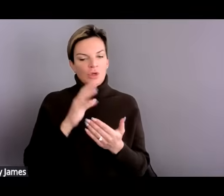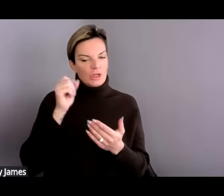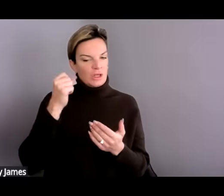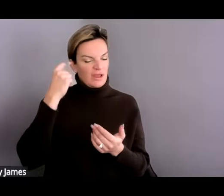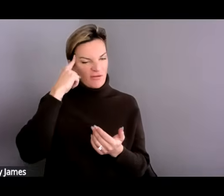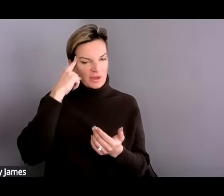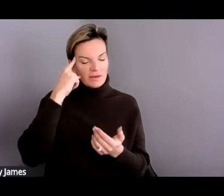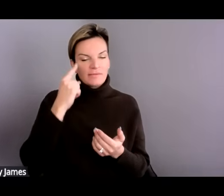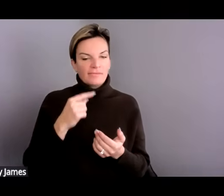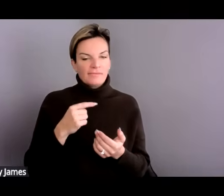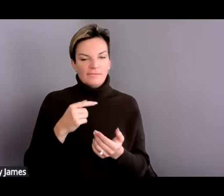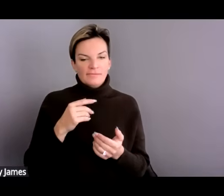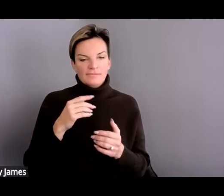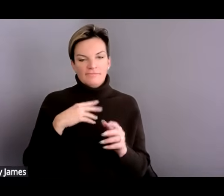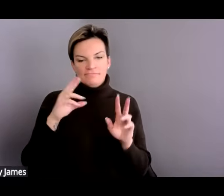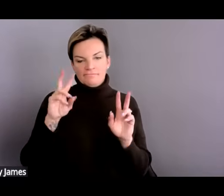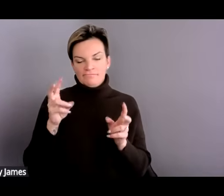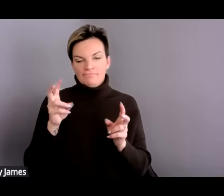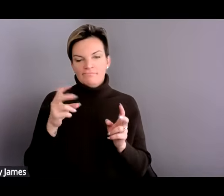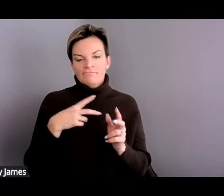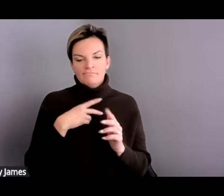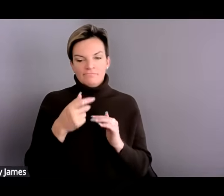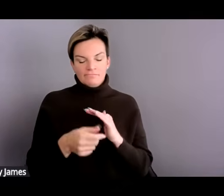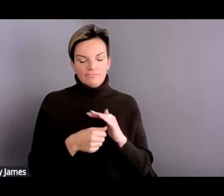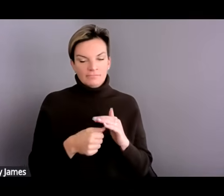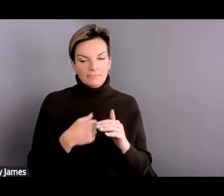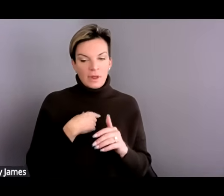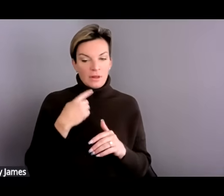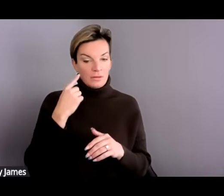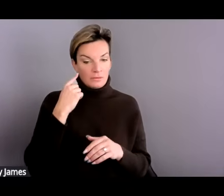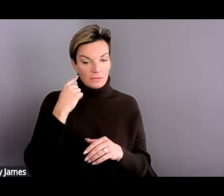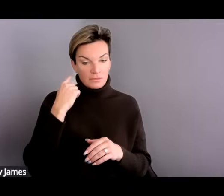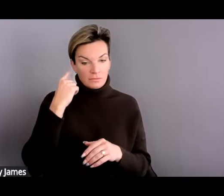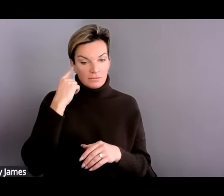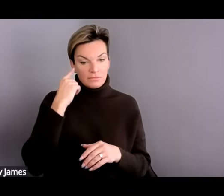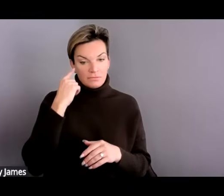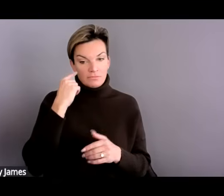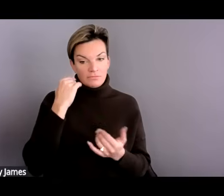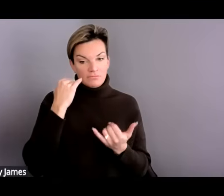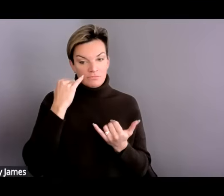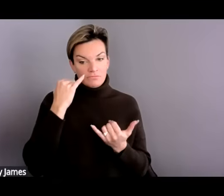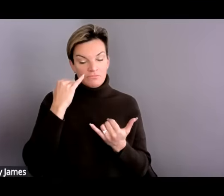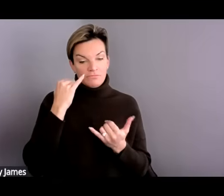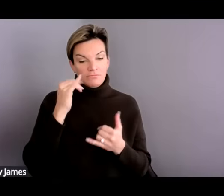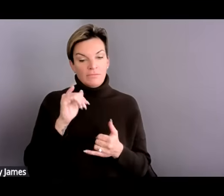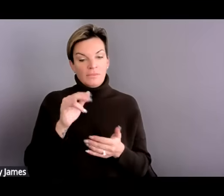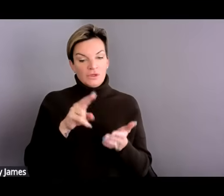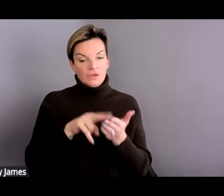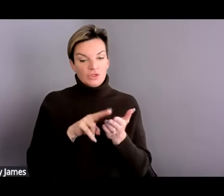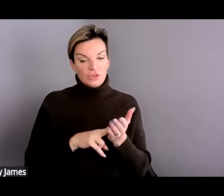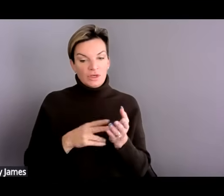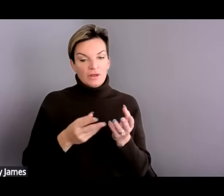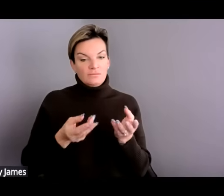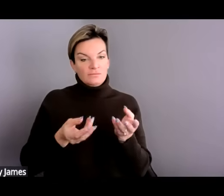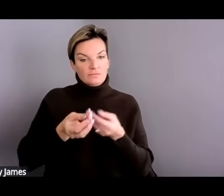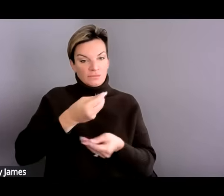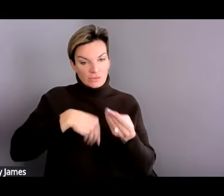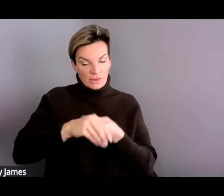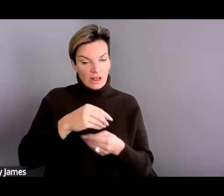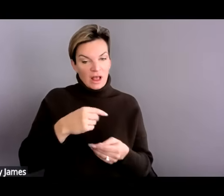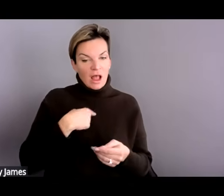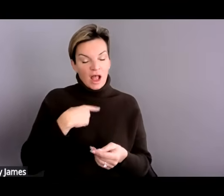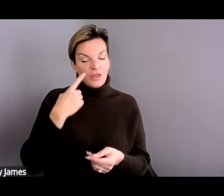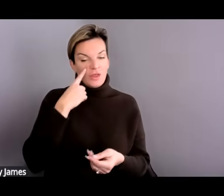I thought that these circulator challenge procedures before this board today were dead and buried long ago.